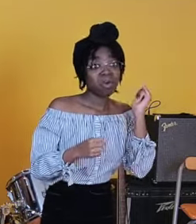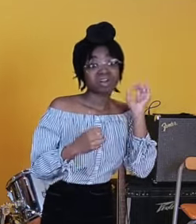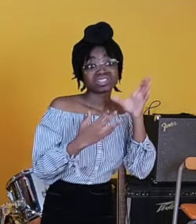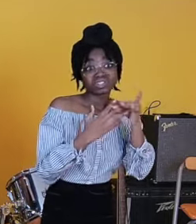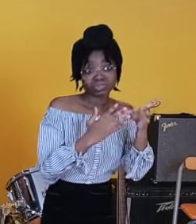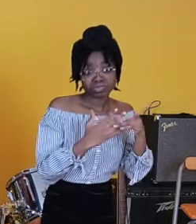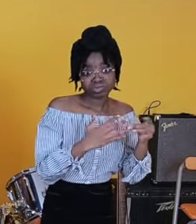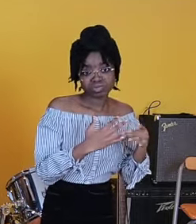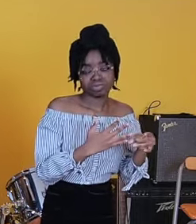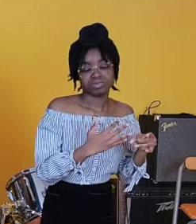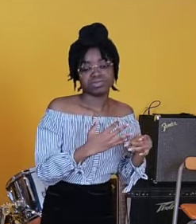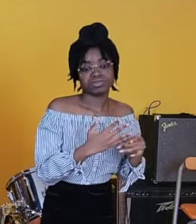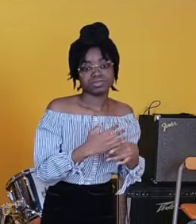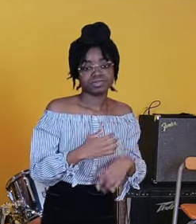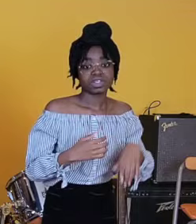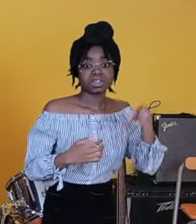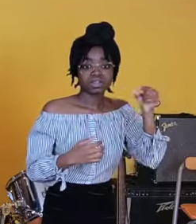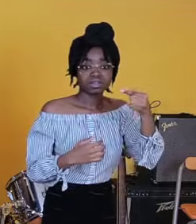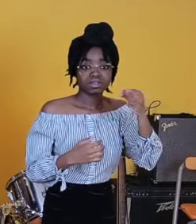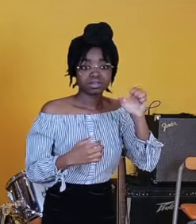with me. Genesis chapter 3.